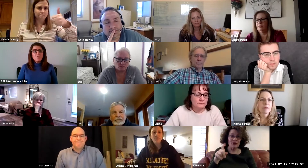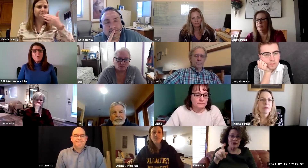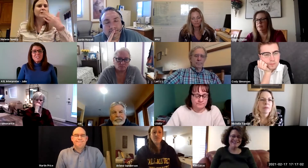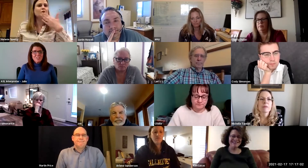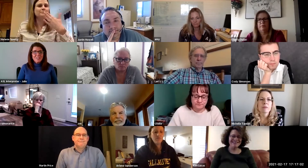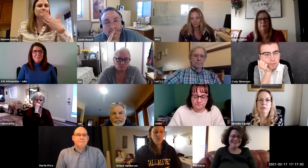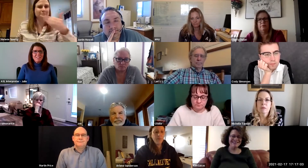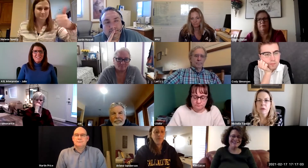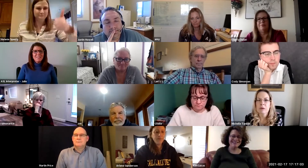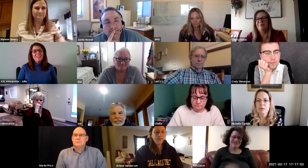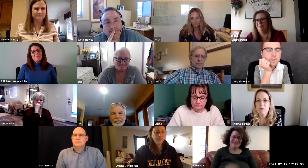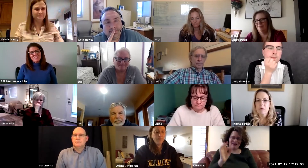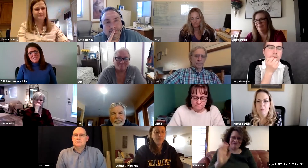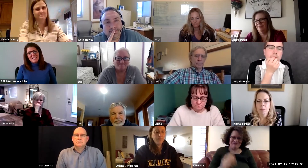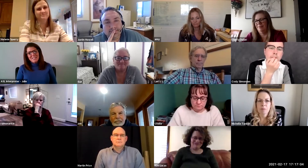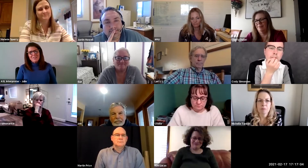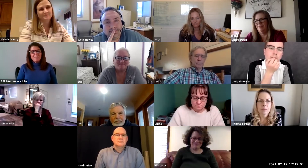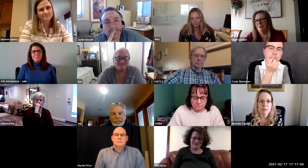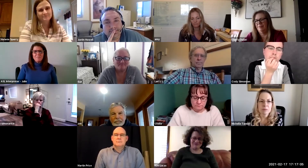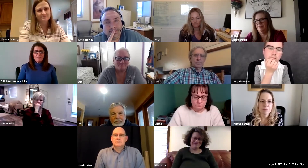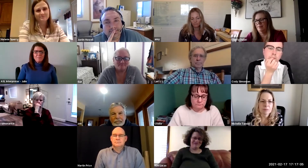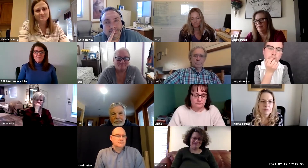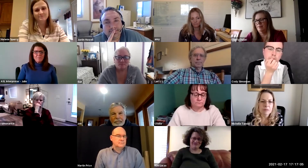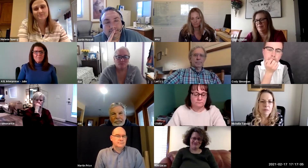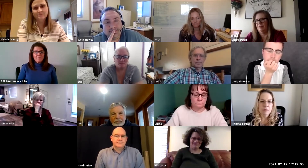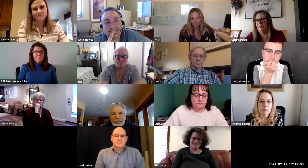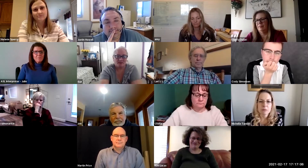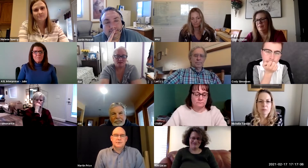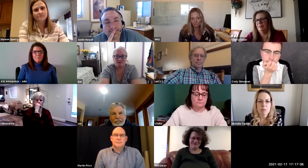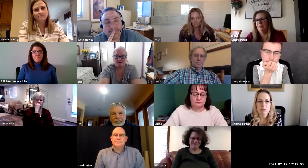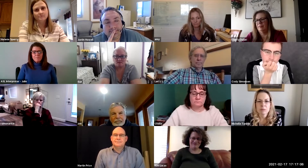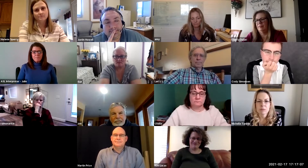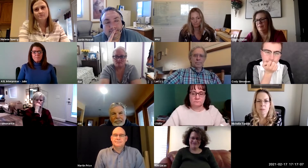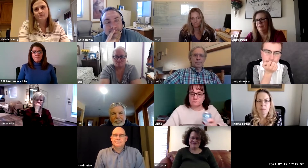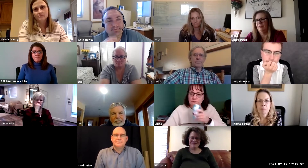So good question though, Melanie. Melanie says, thank you, Kim.